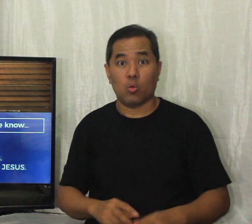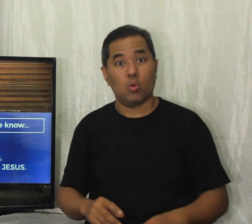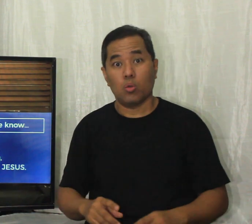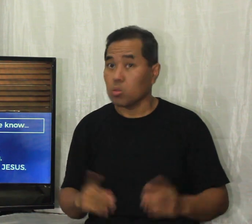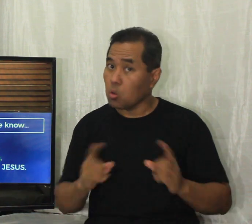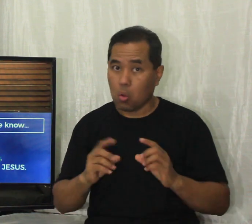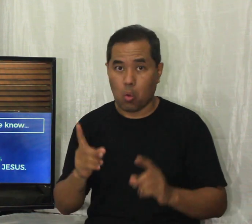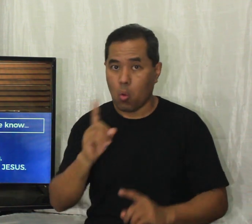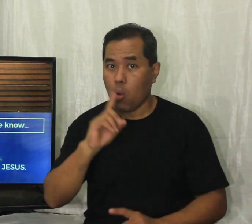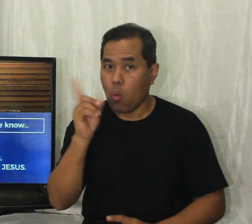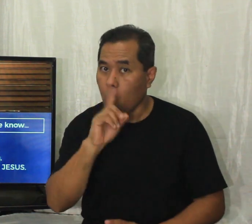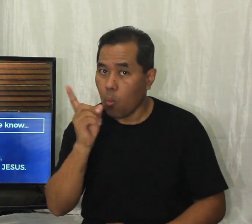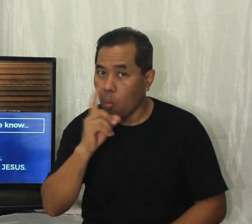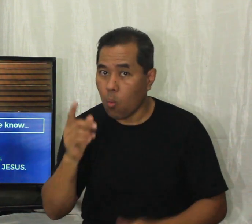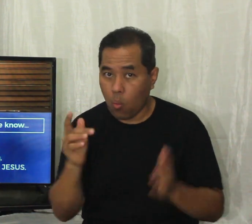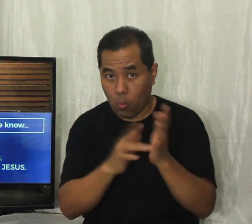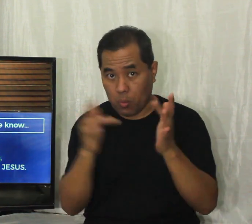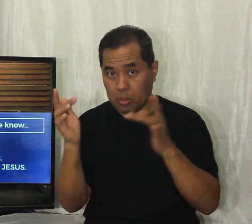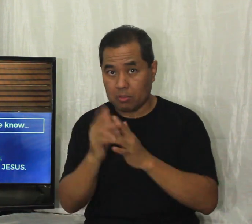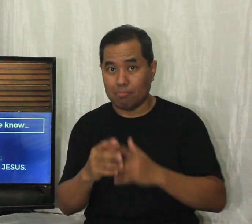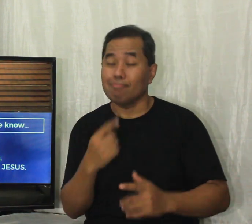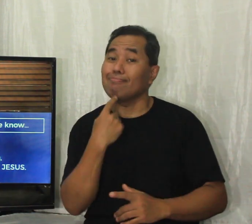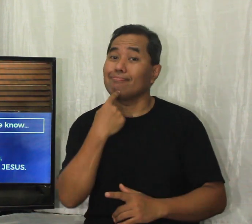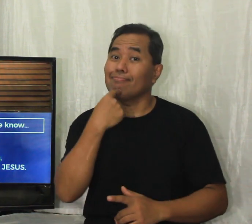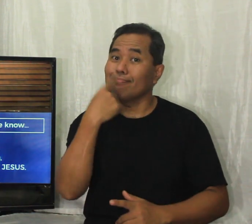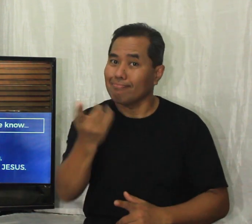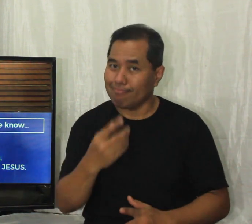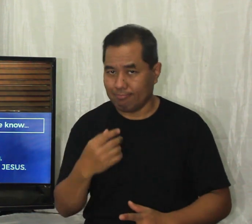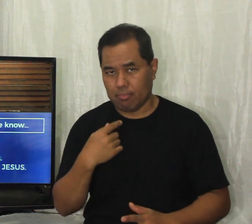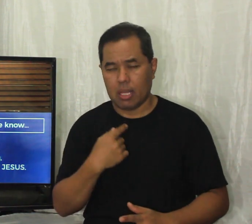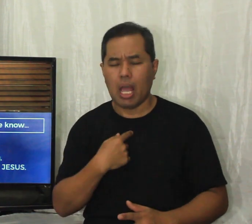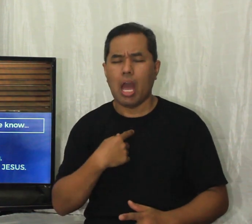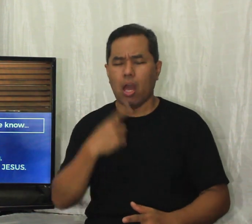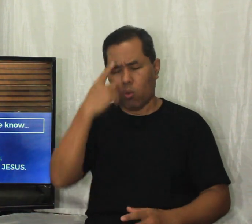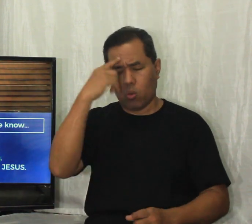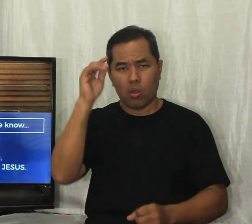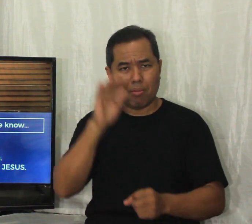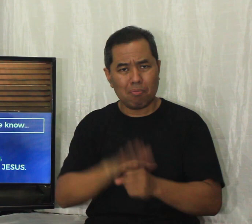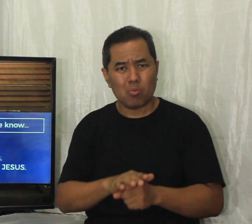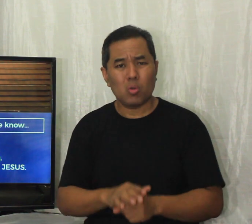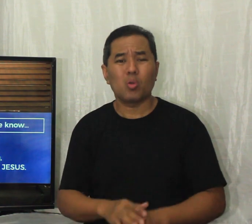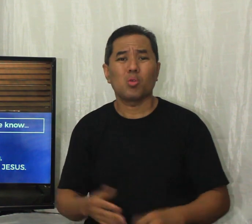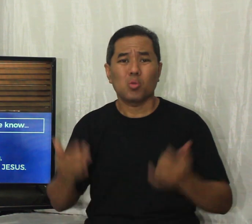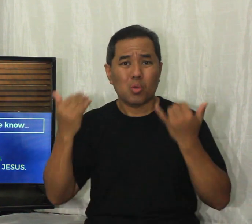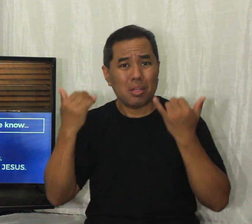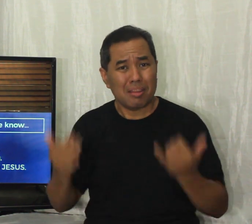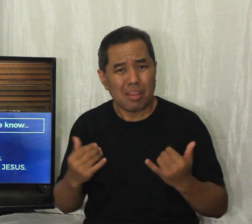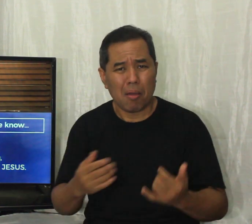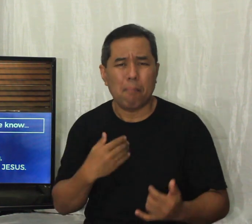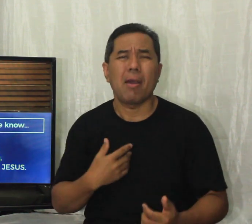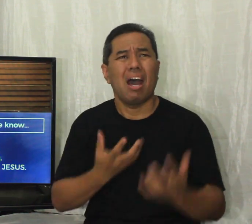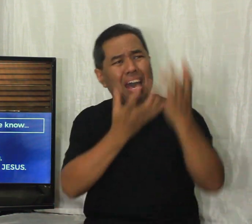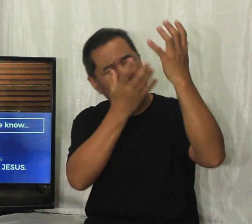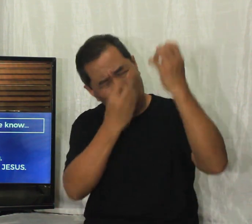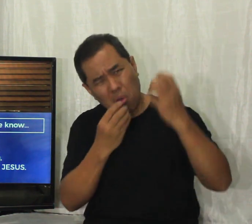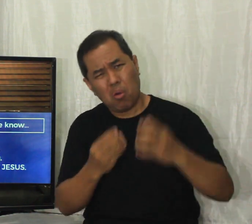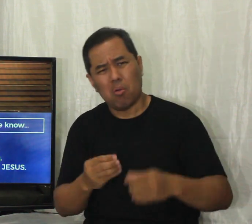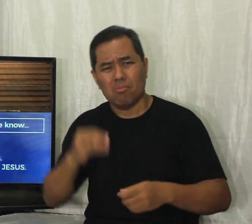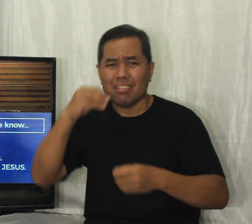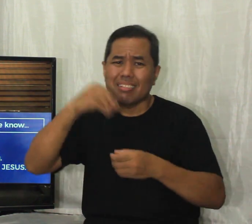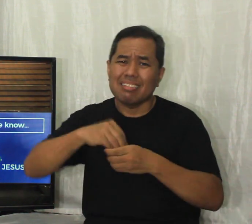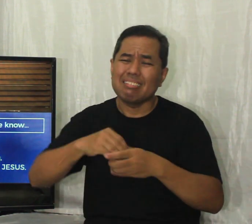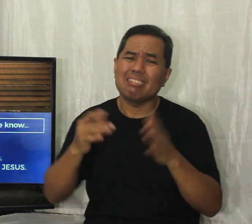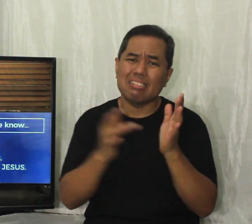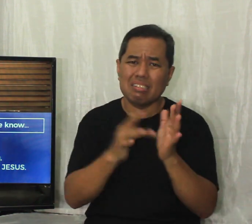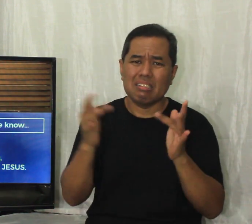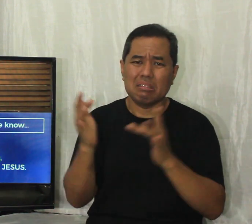am going to believe. So today, my hope is in Jesus. Yes, there's a pandemic going on. Yes, there are wars. Yes,